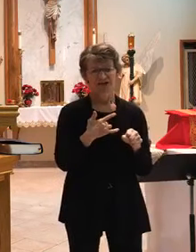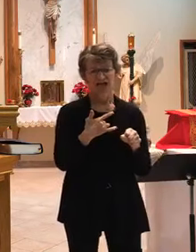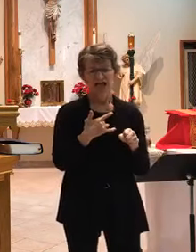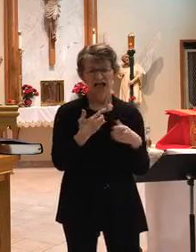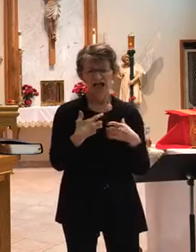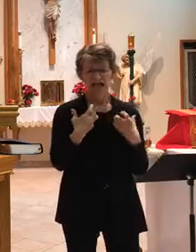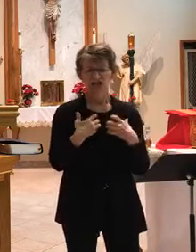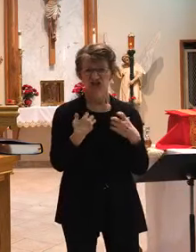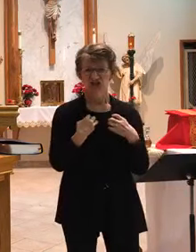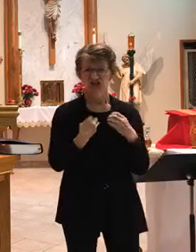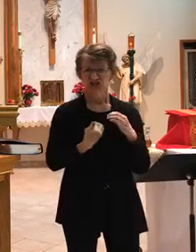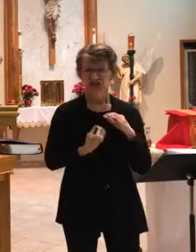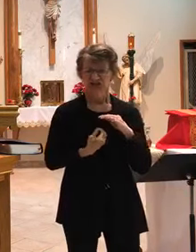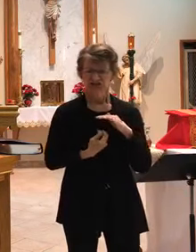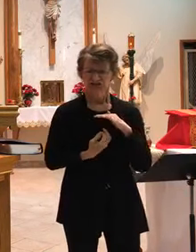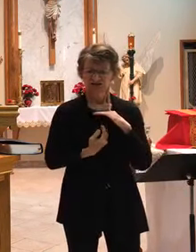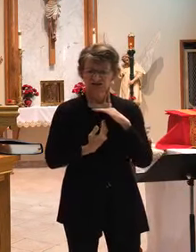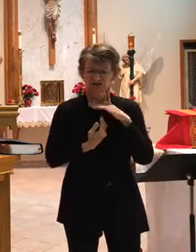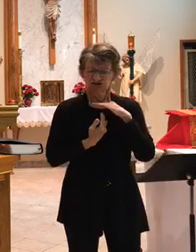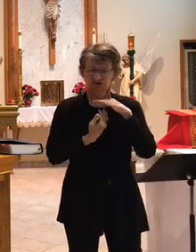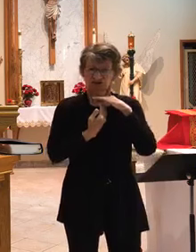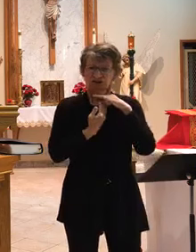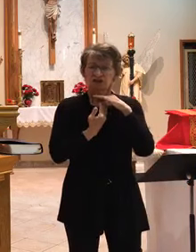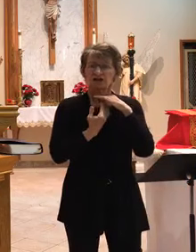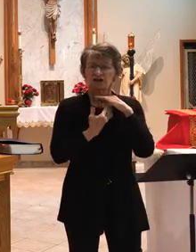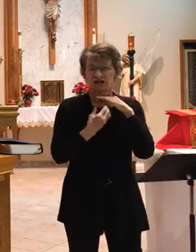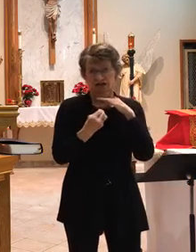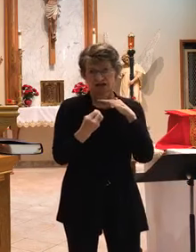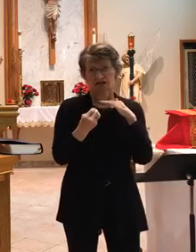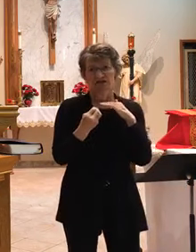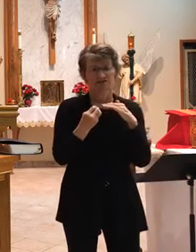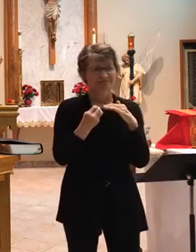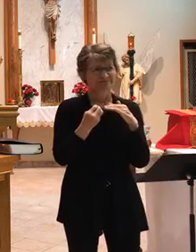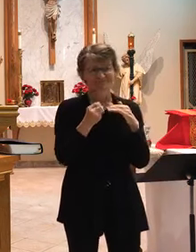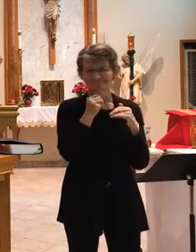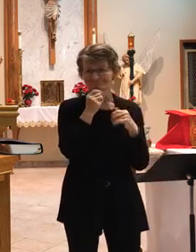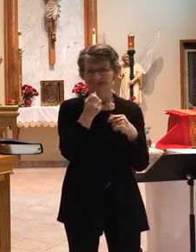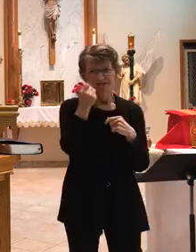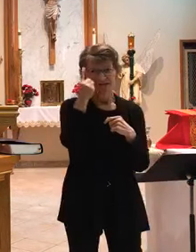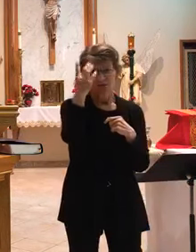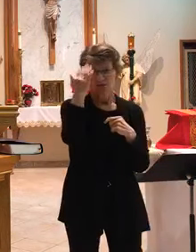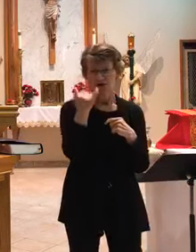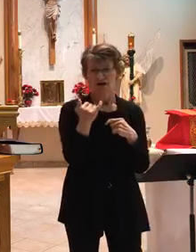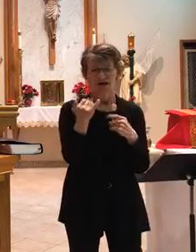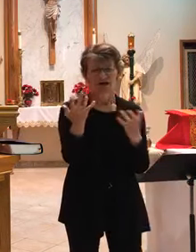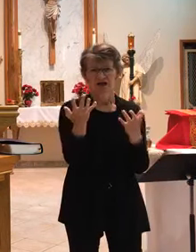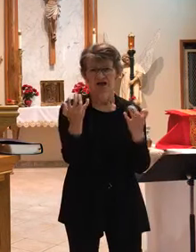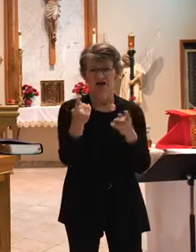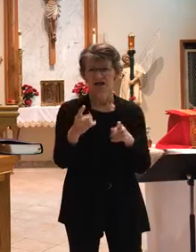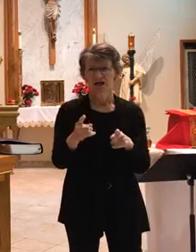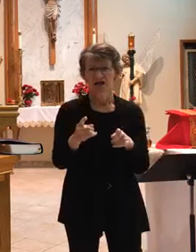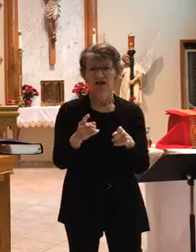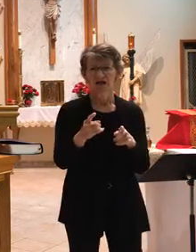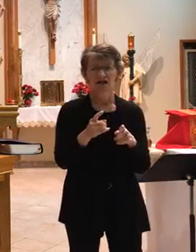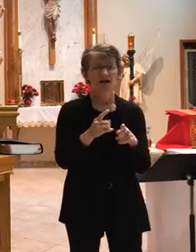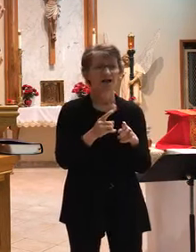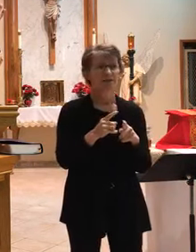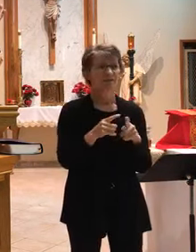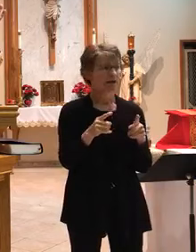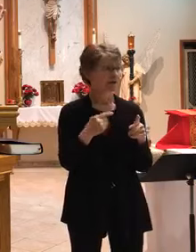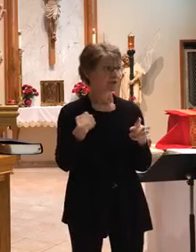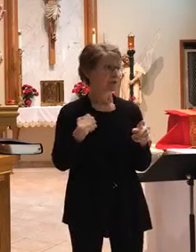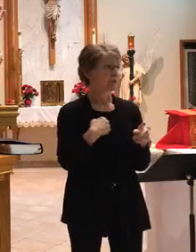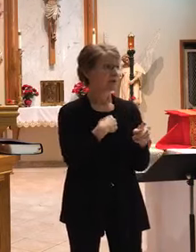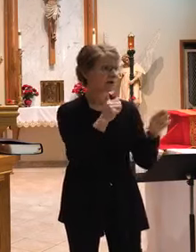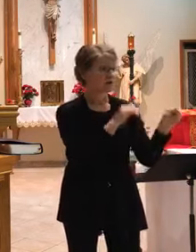up in our hearts and our souls towards others or things we don't understand. What is it to say? We're all in